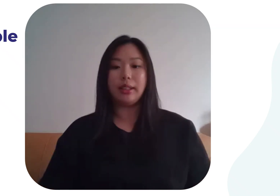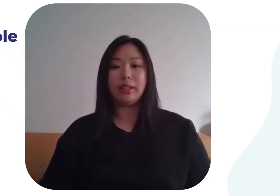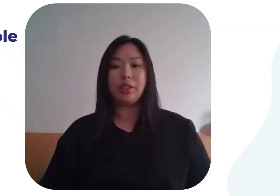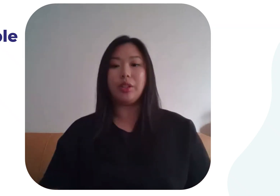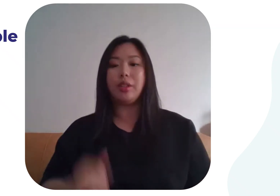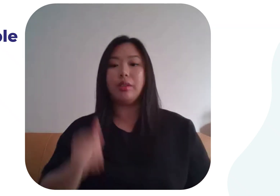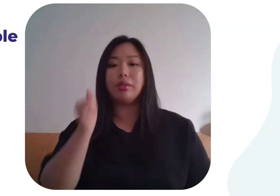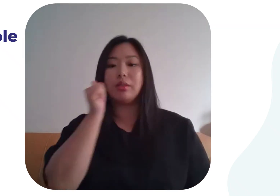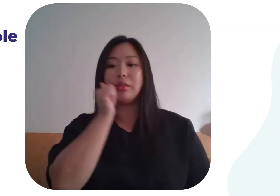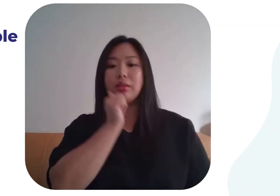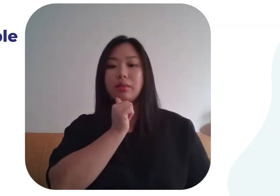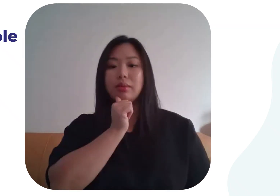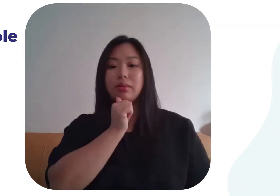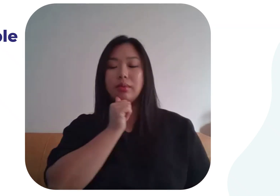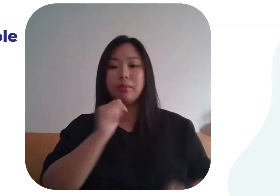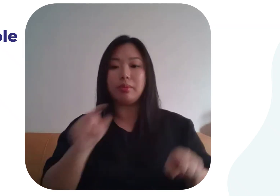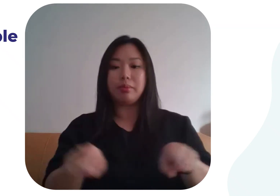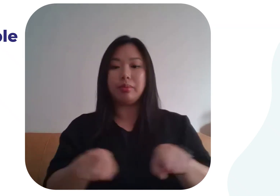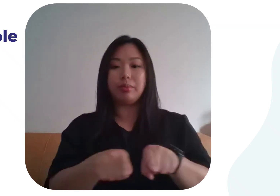Sister.